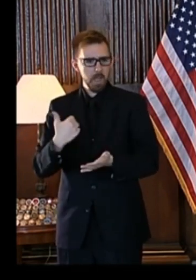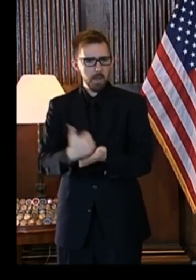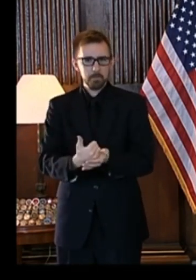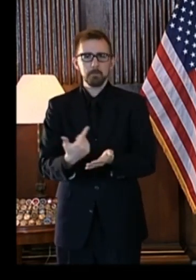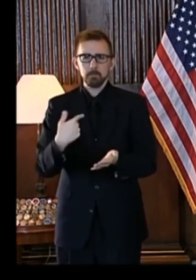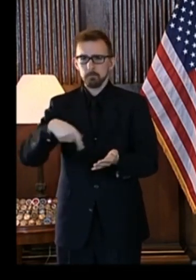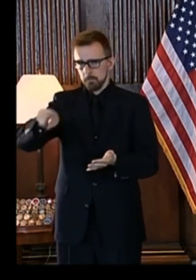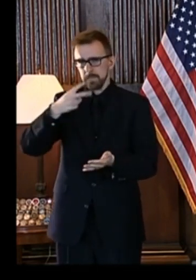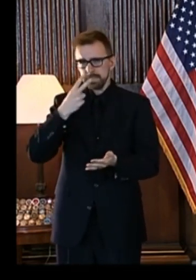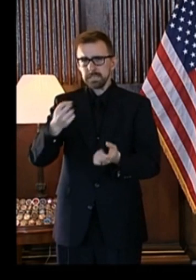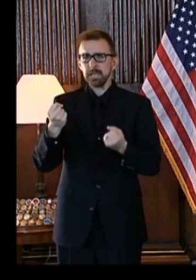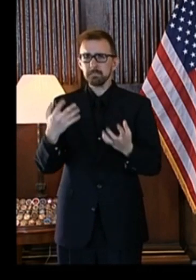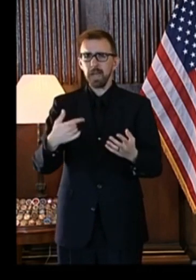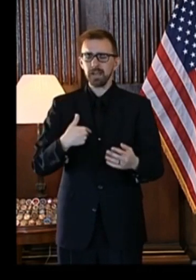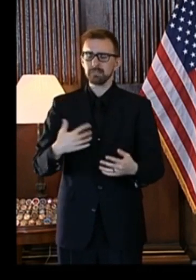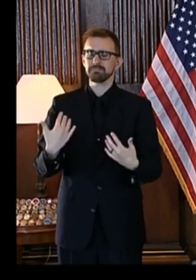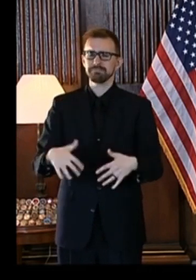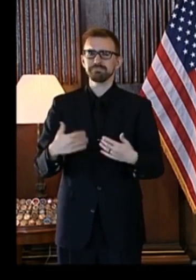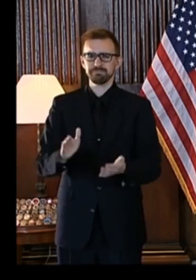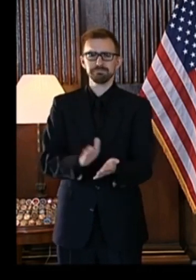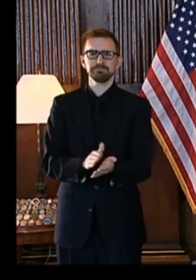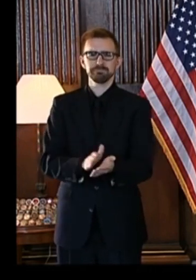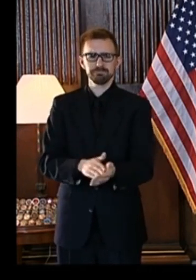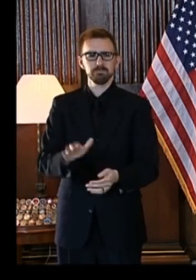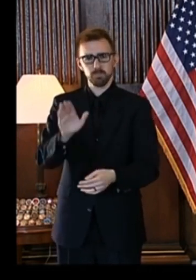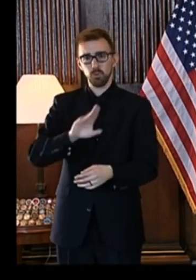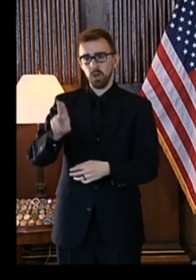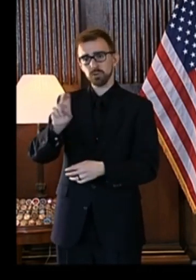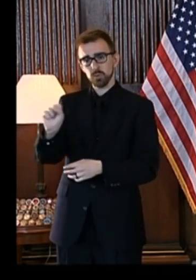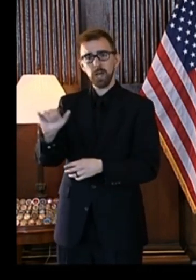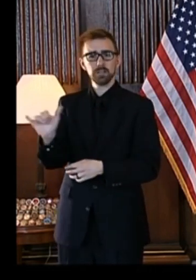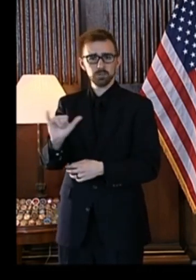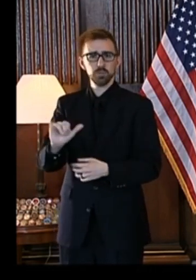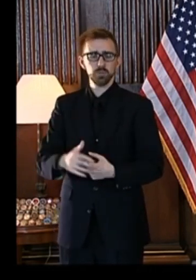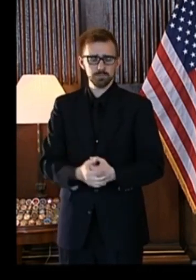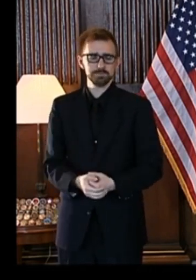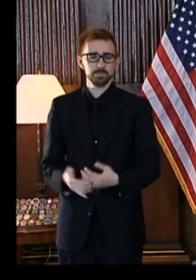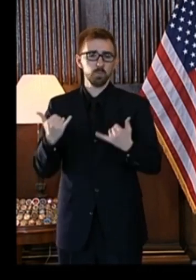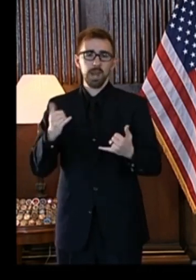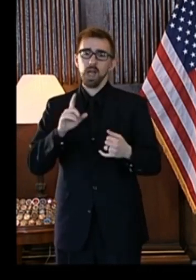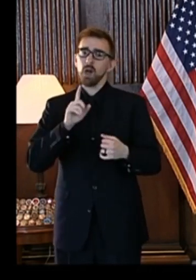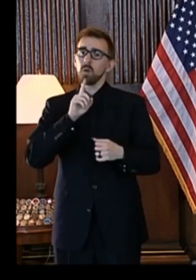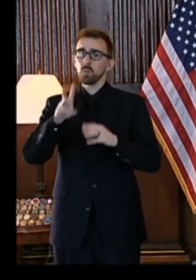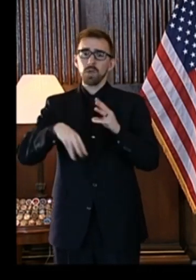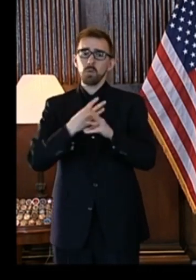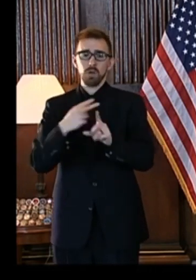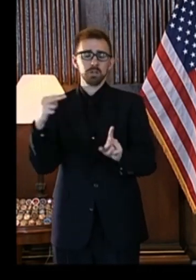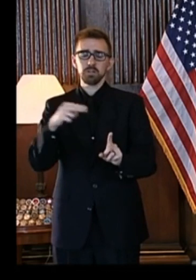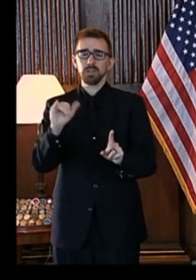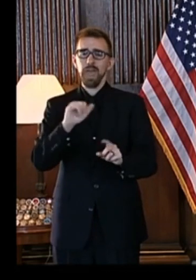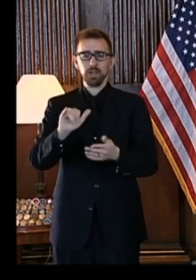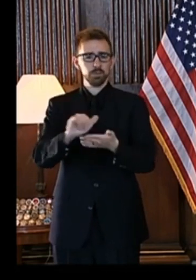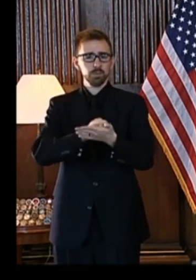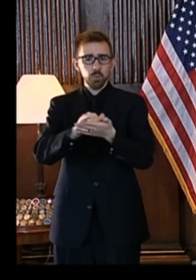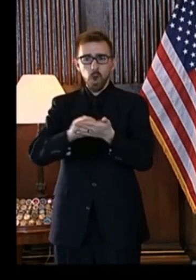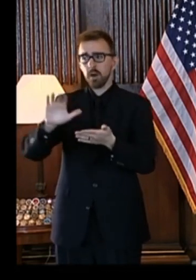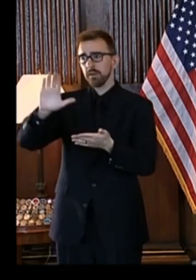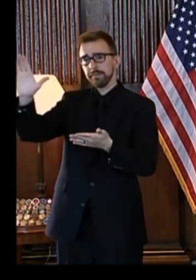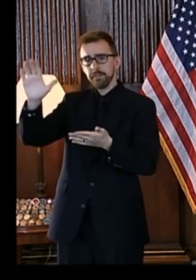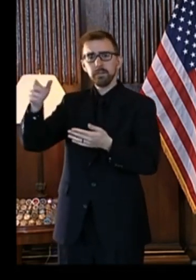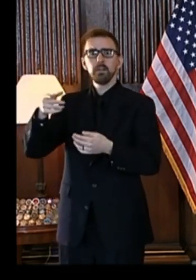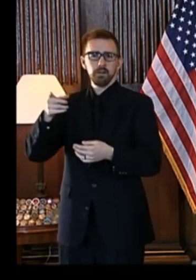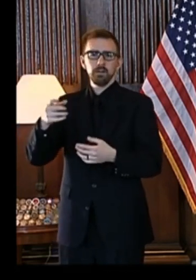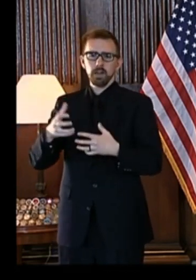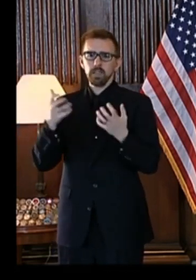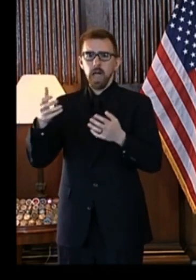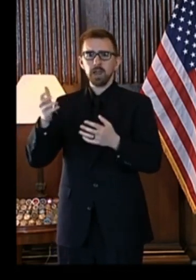that every day across the United States. And right now, the reality of it is some of these areas like New York is getting a lot